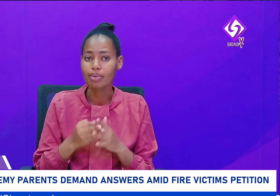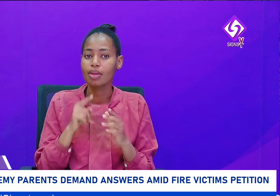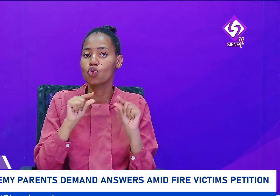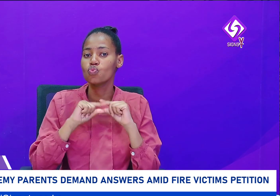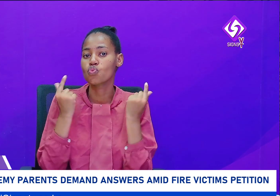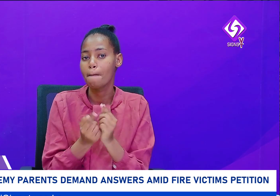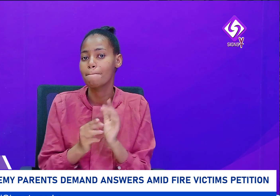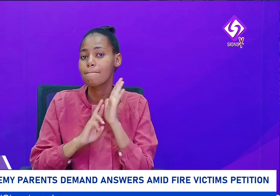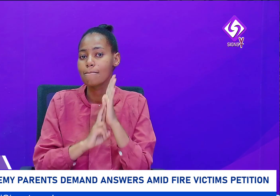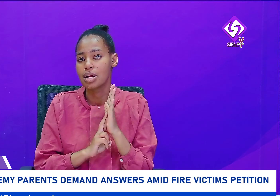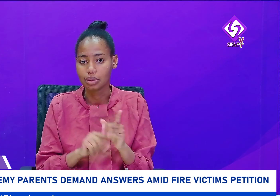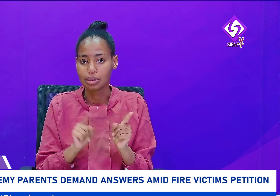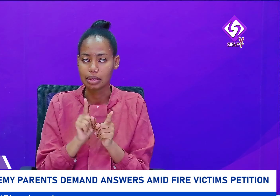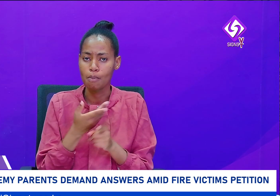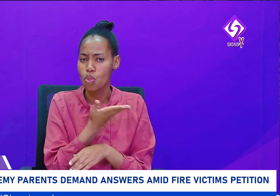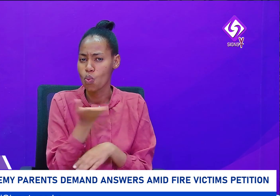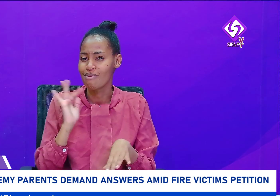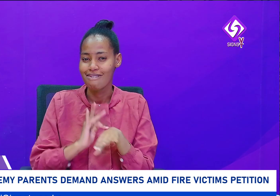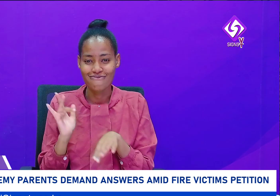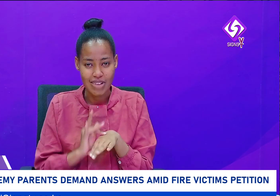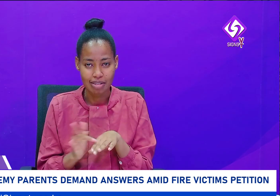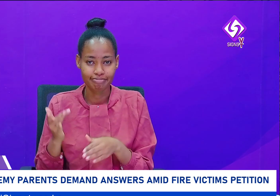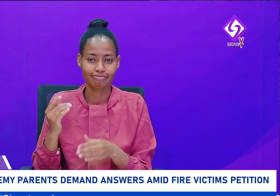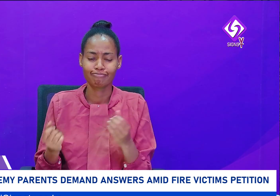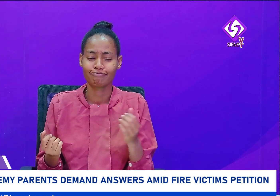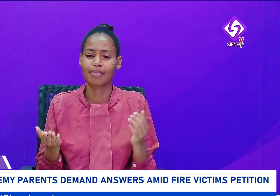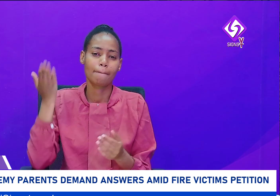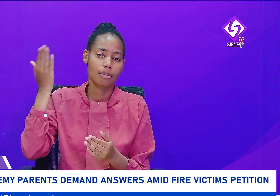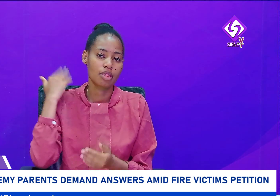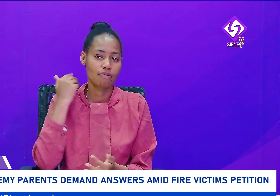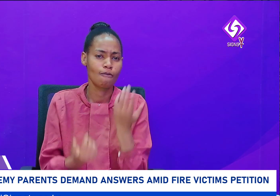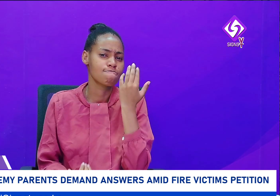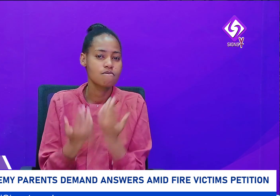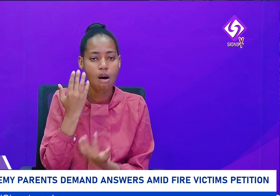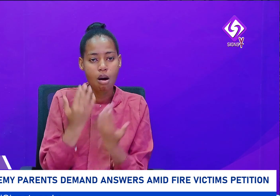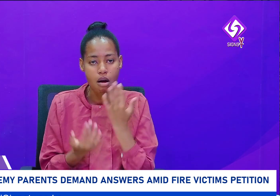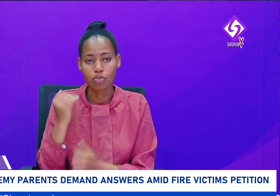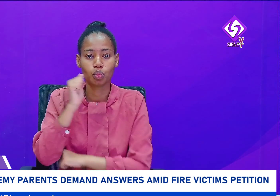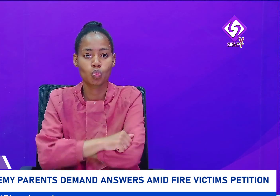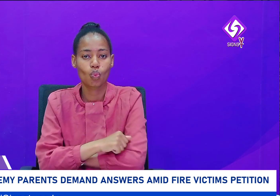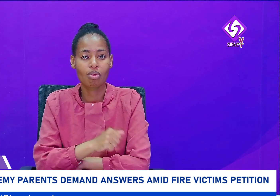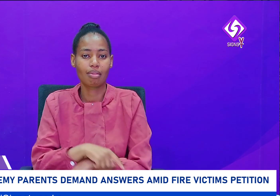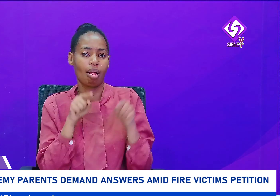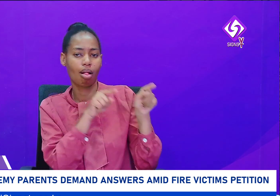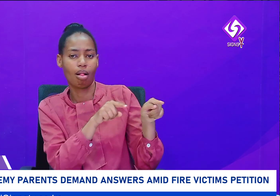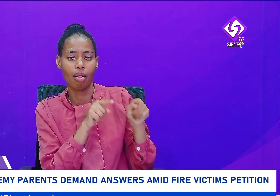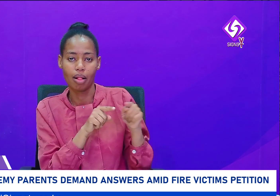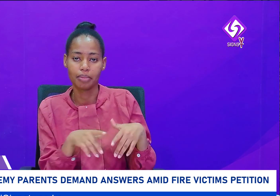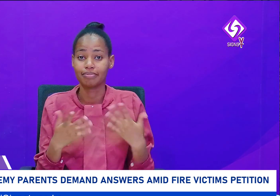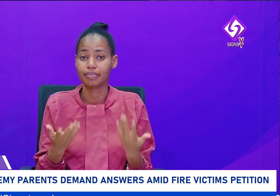And the petition, which has been widely circulated, has ignited outrage and concern among parents who feel that